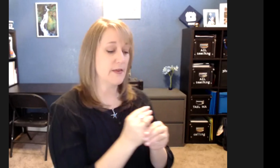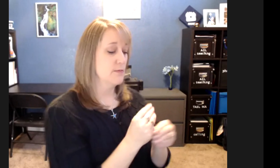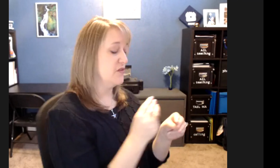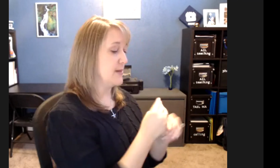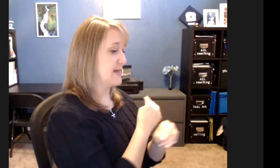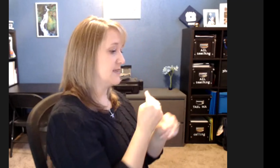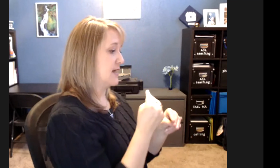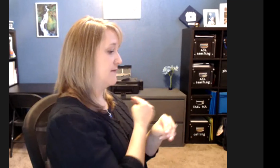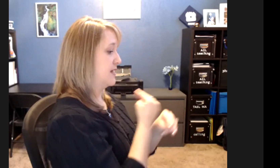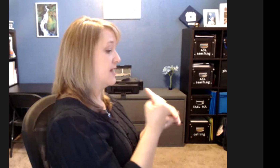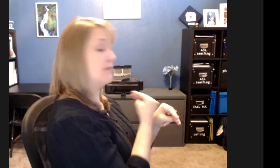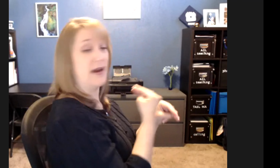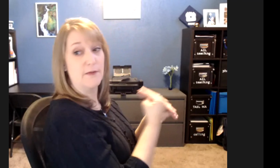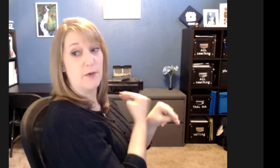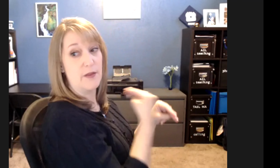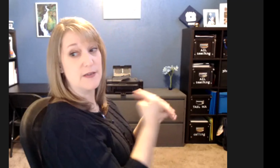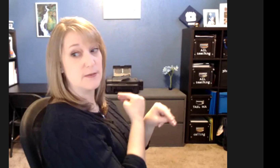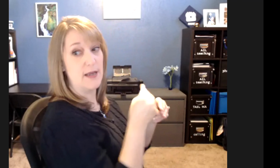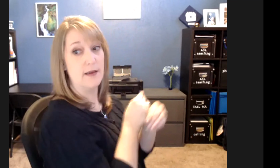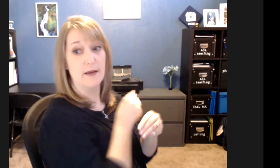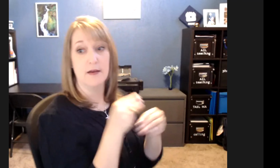the movement is to kind of hit back and forth this way.